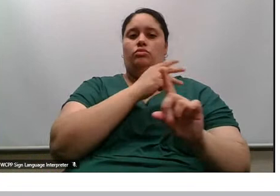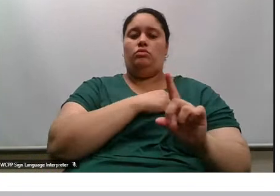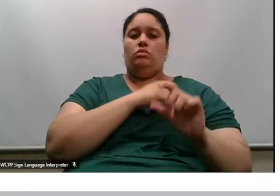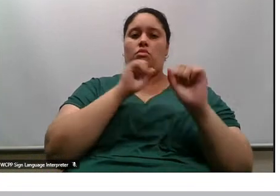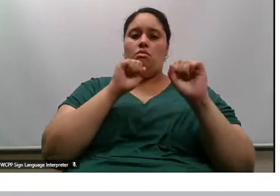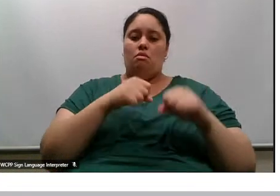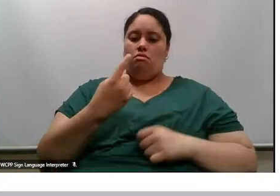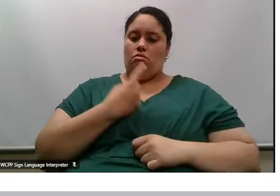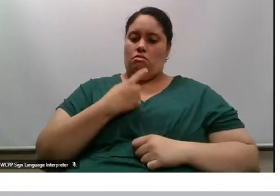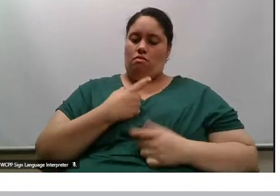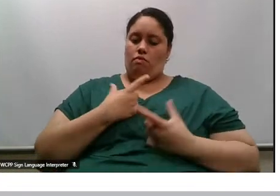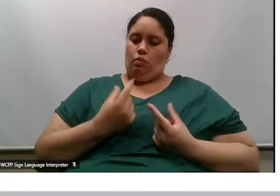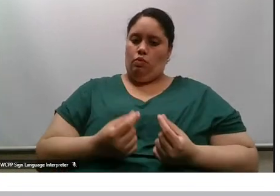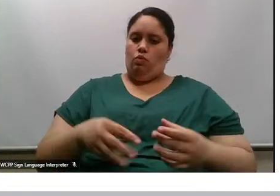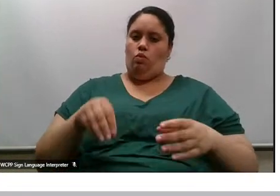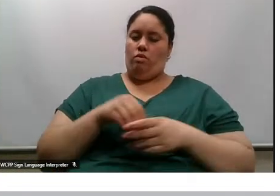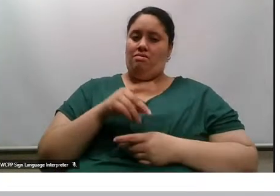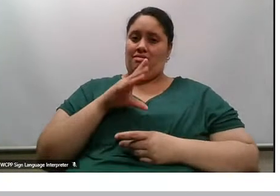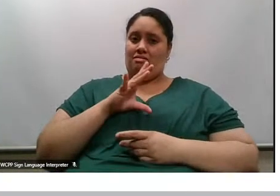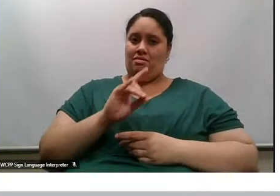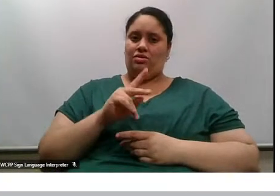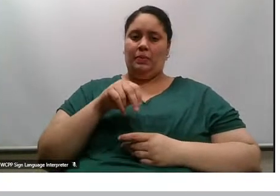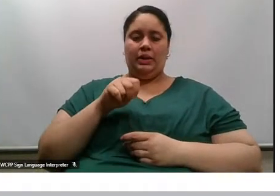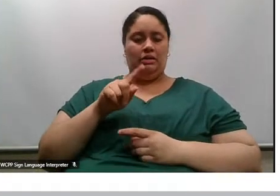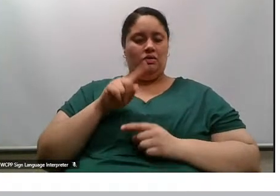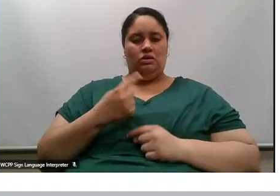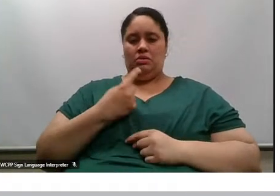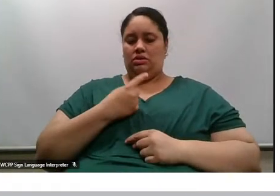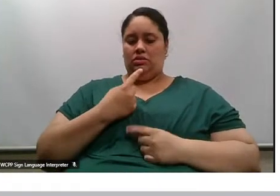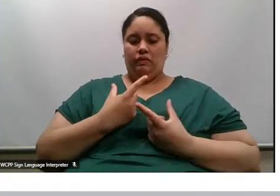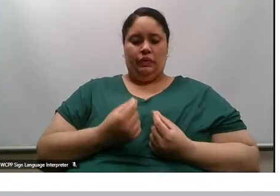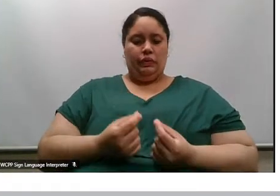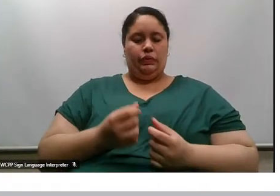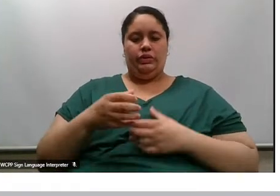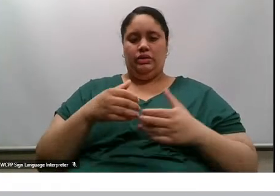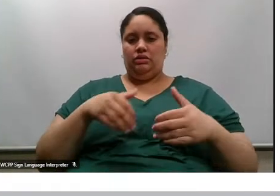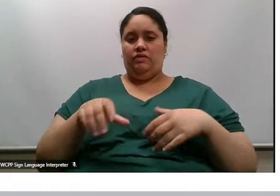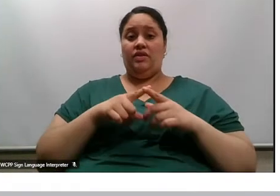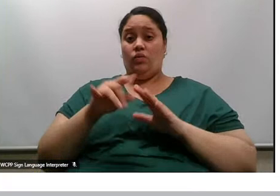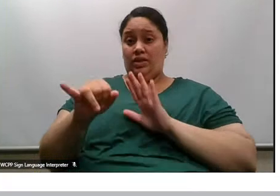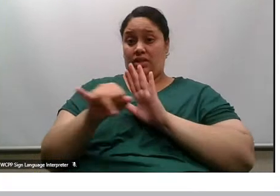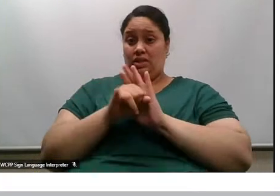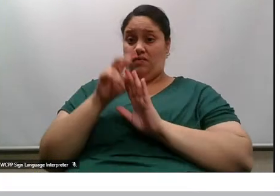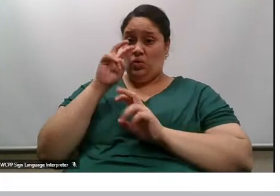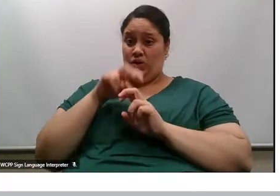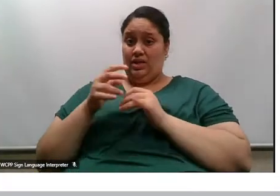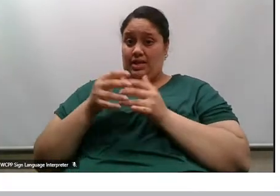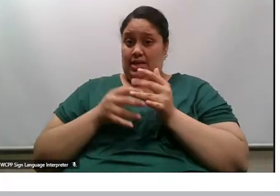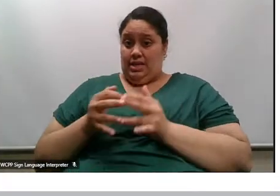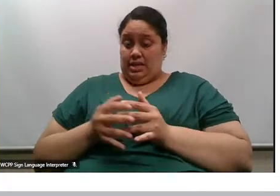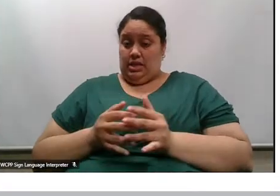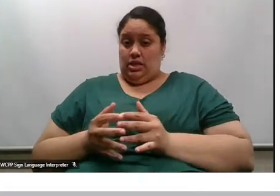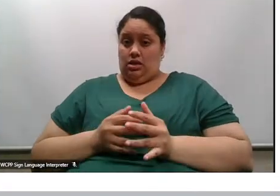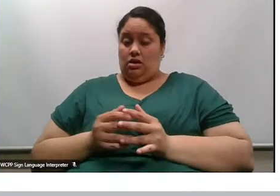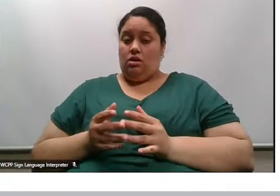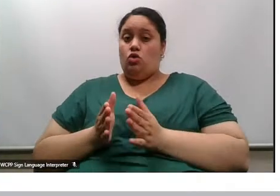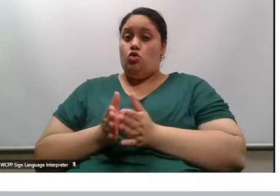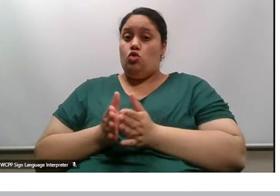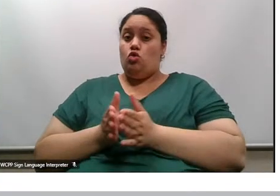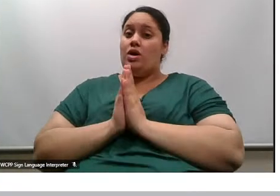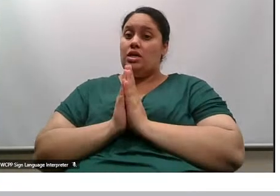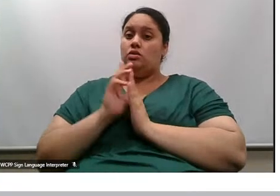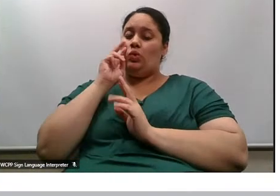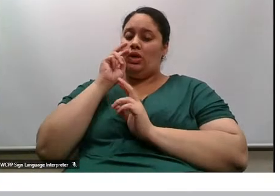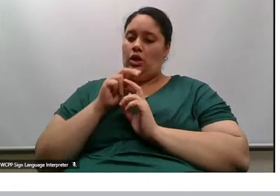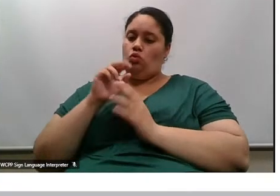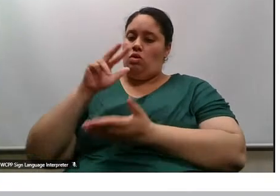unilaterally, including with petty cash. If you identify that you need anything, there's a requester and then